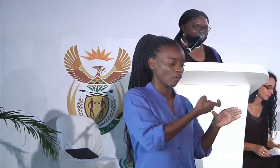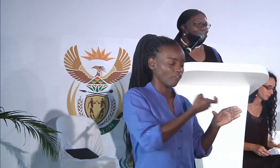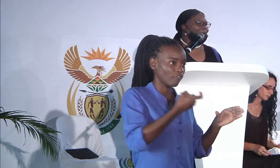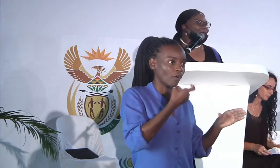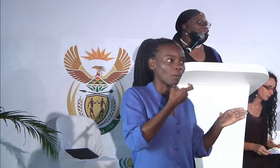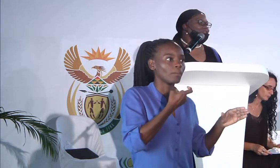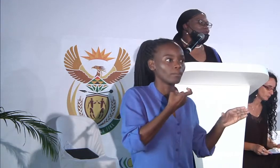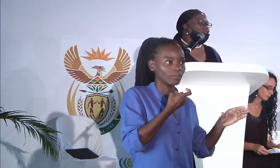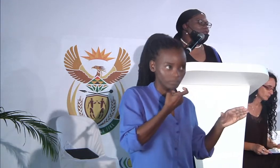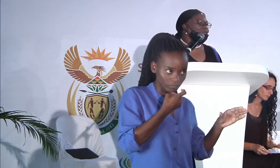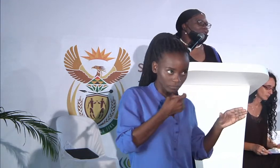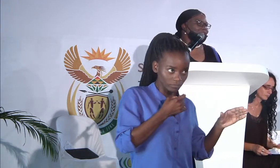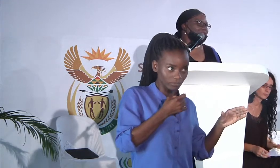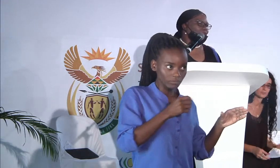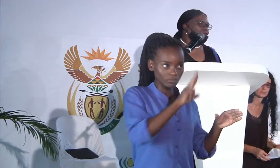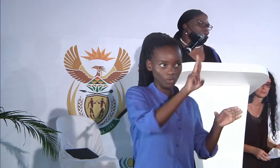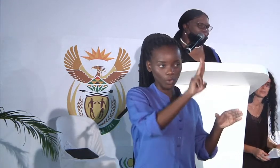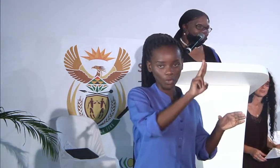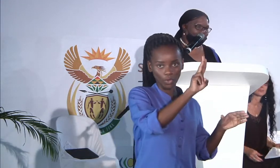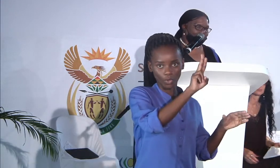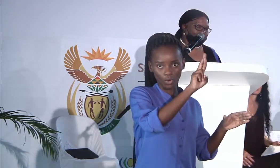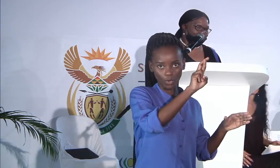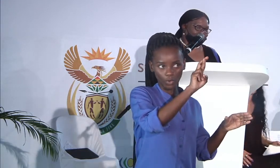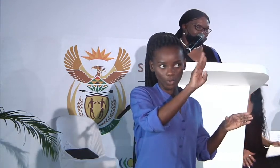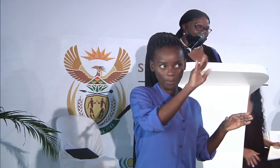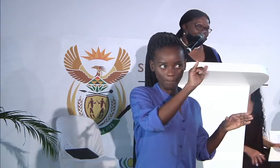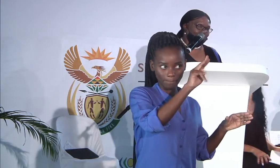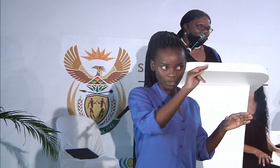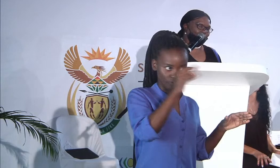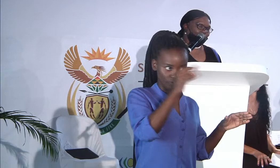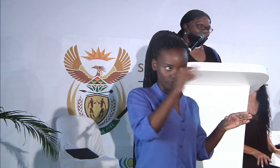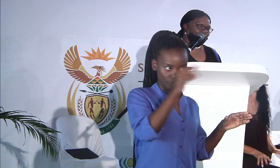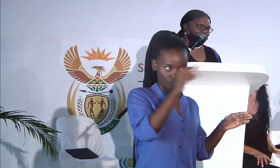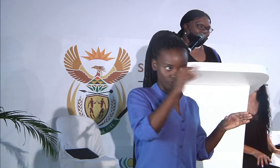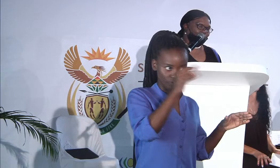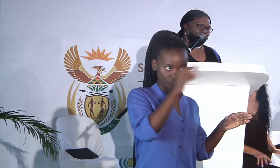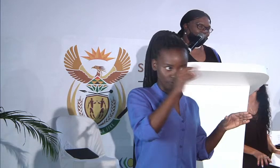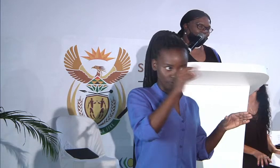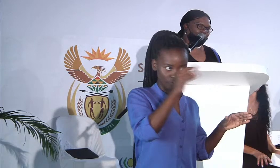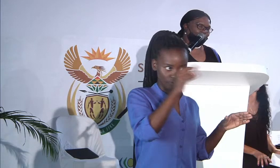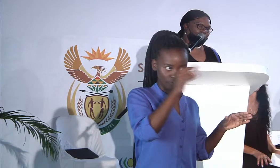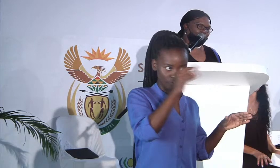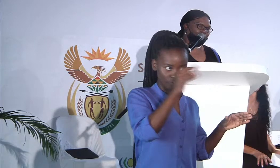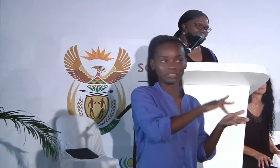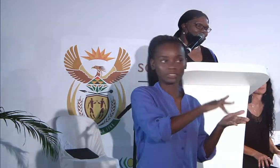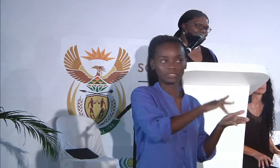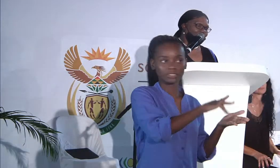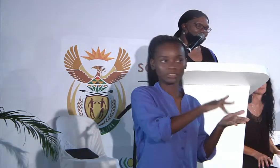Professor Marks is going to give us the vote of thanks. Professor from DUT,